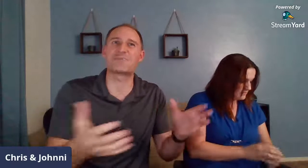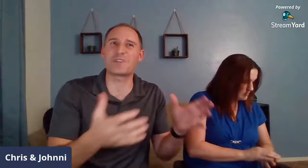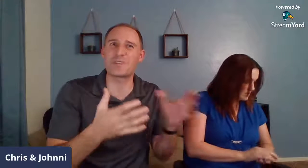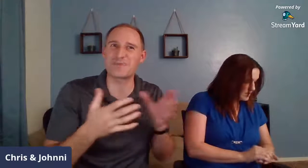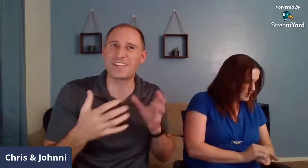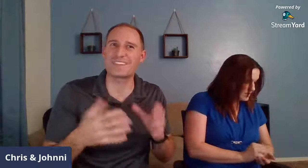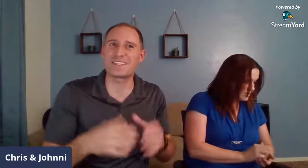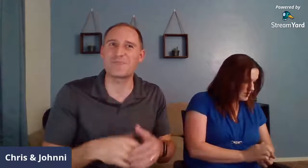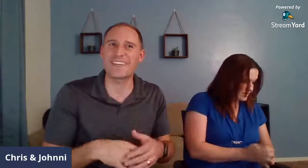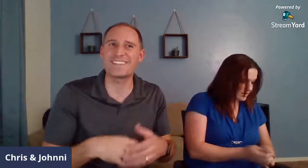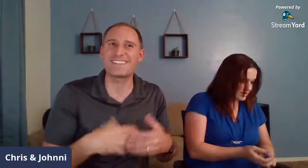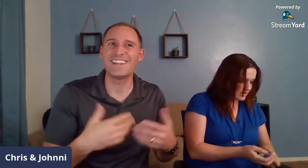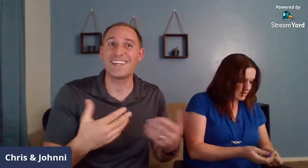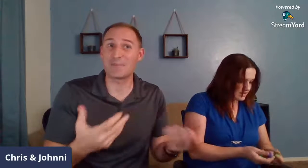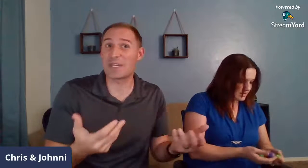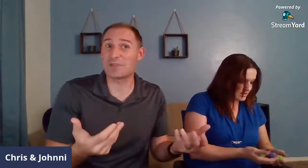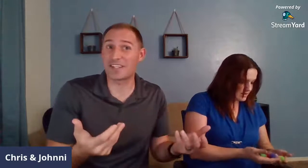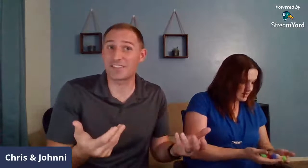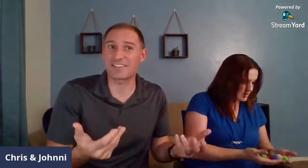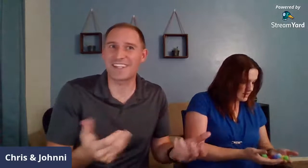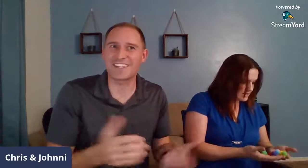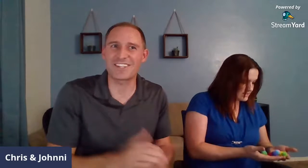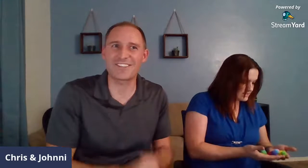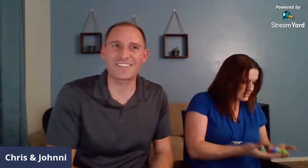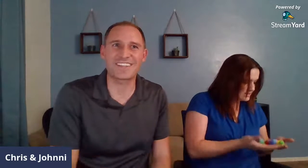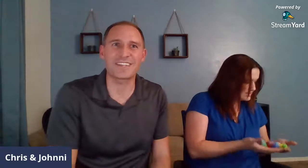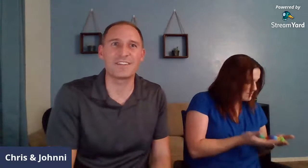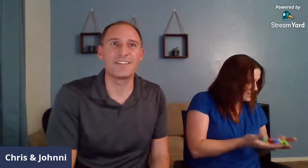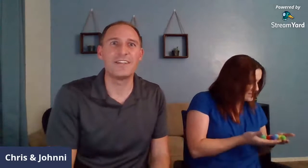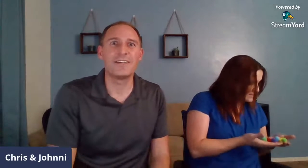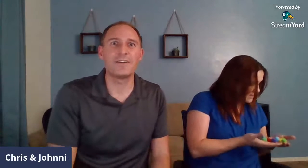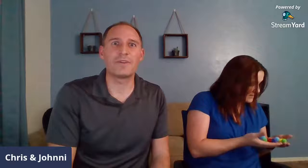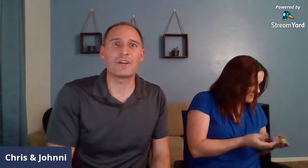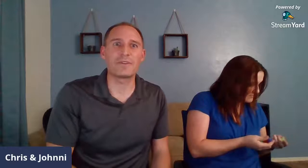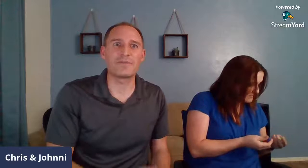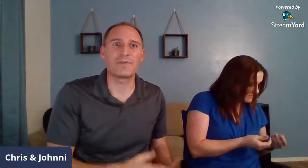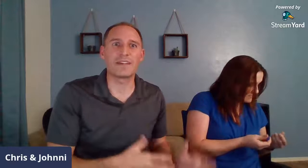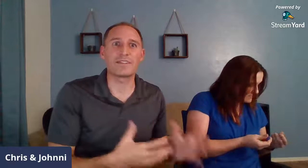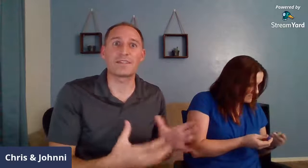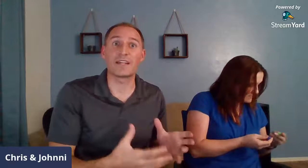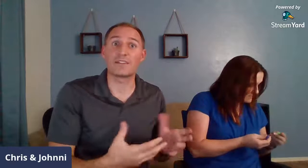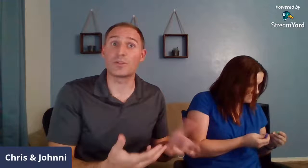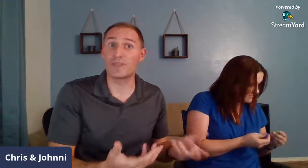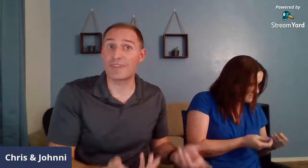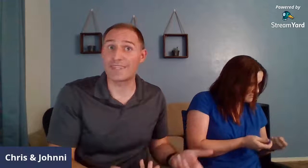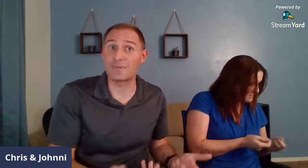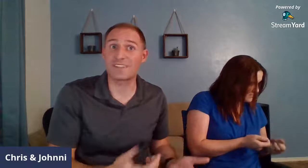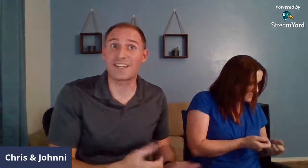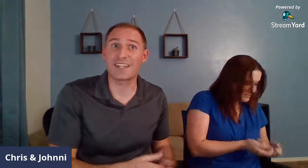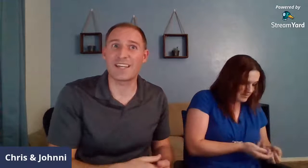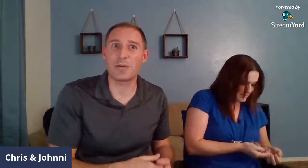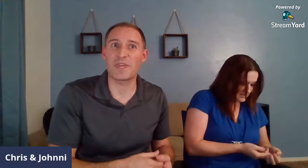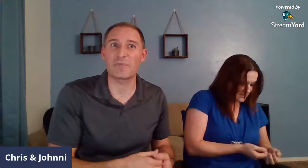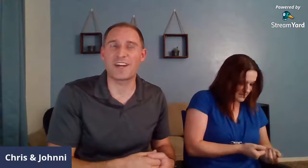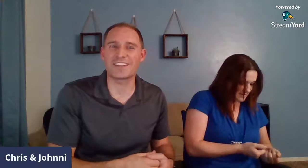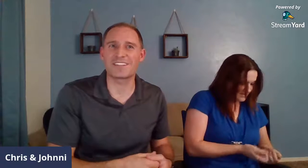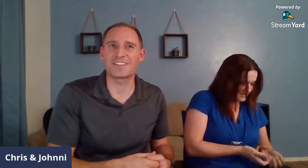pretty much be on the same page and be able to understand each other. It's kind of why we've been doing the themes to kind of help that process a little